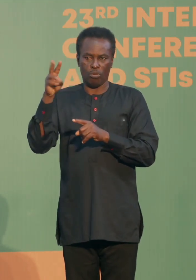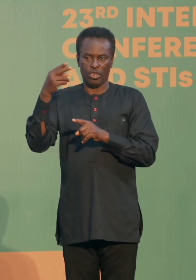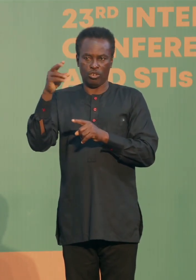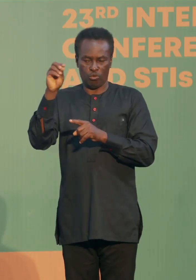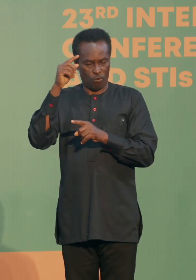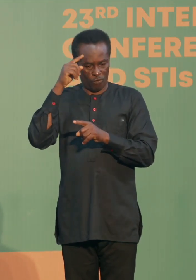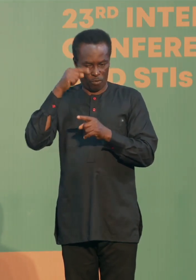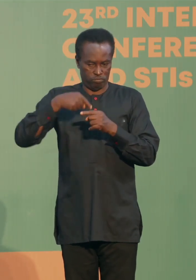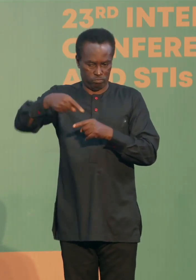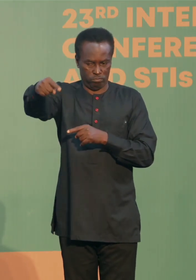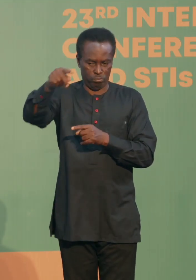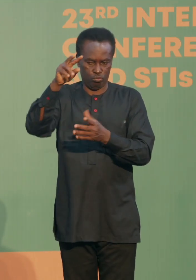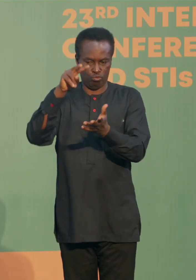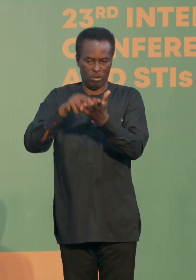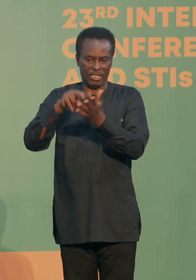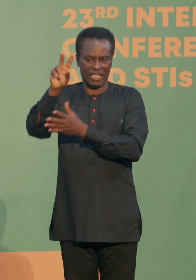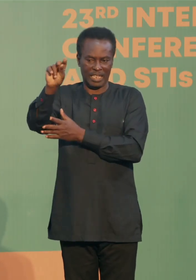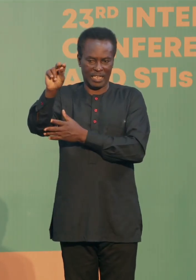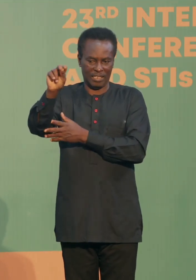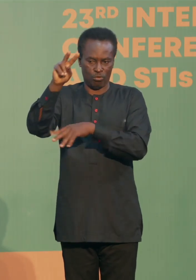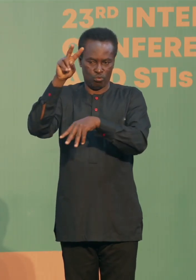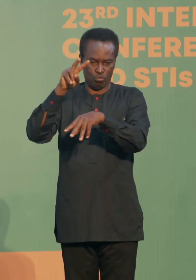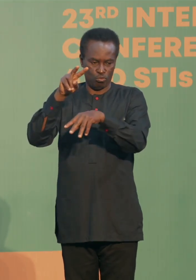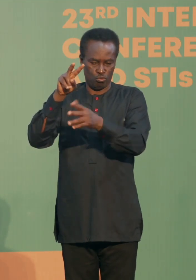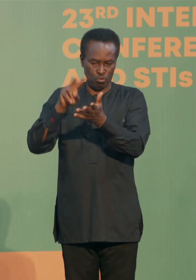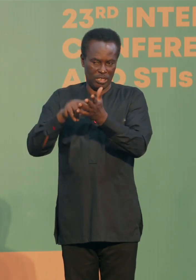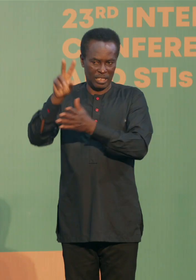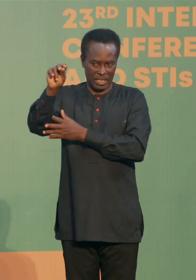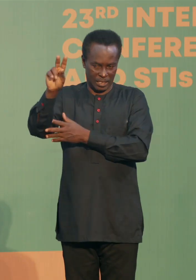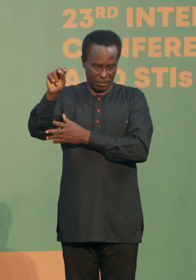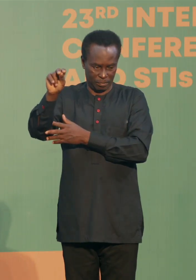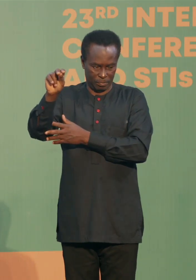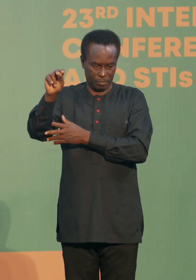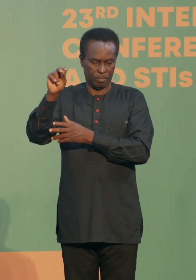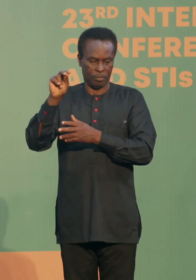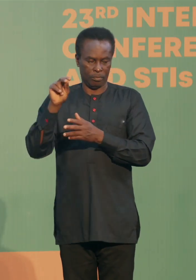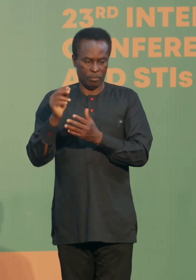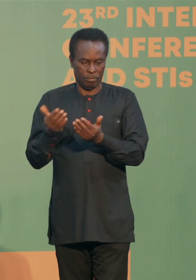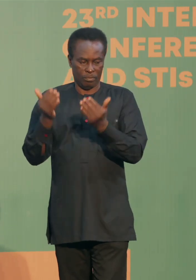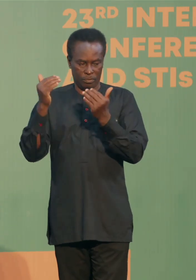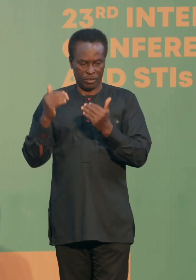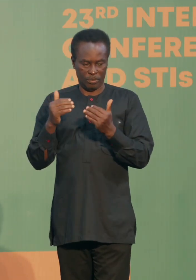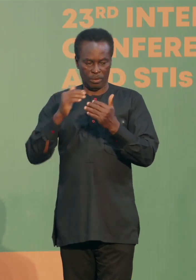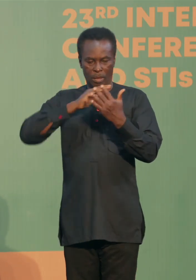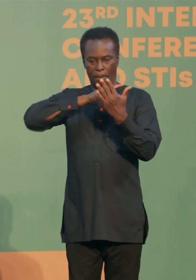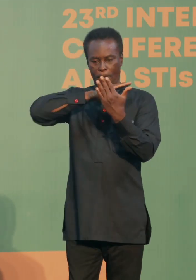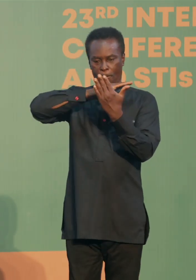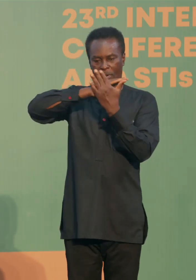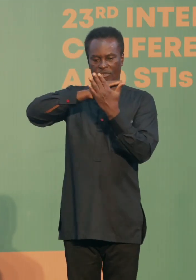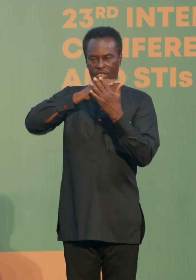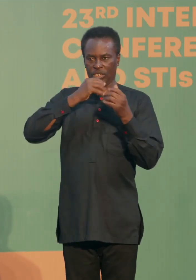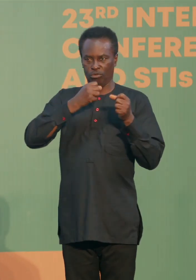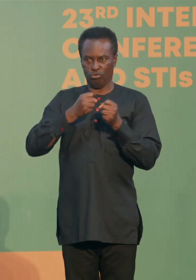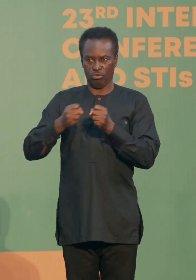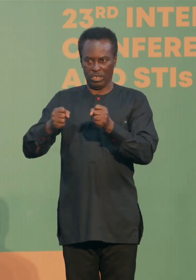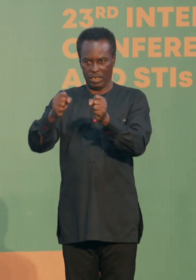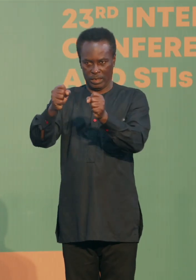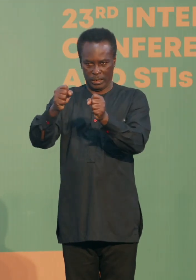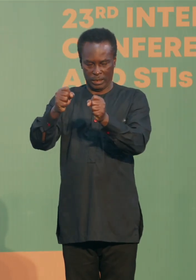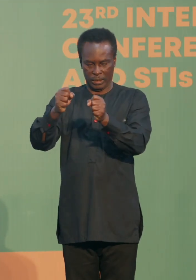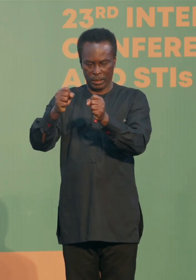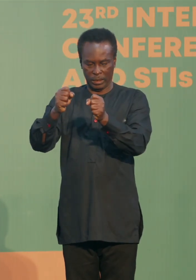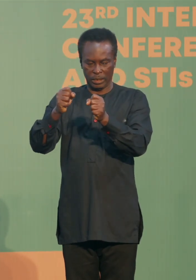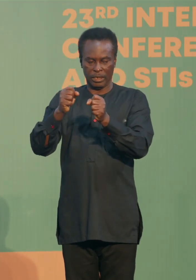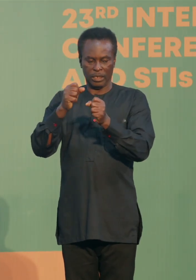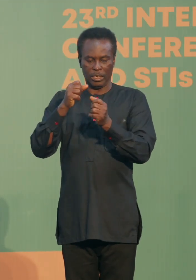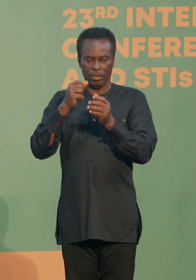2030. And the prevention strategies are essentially primary prevention through vaccination